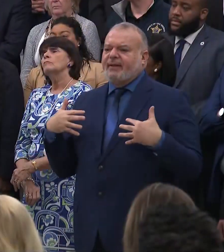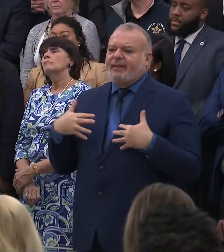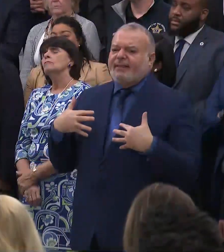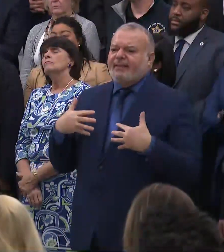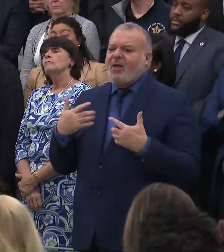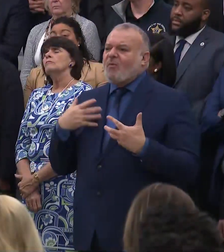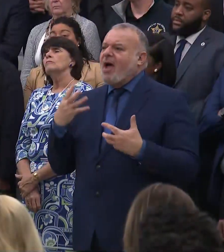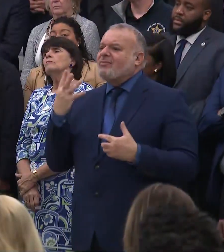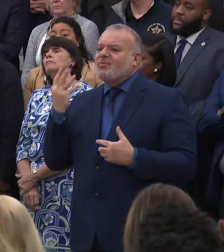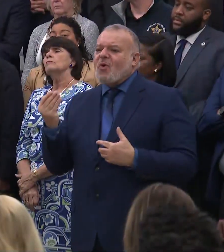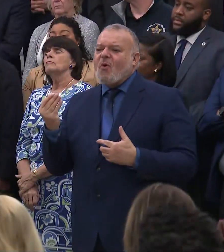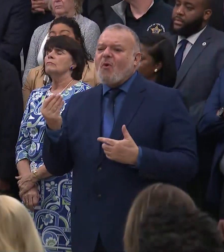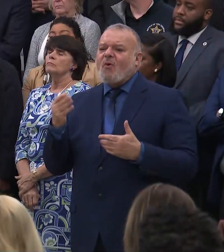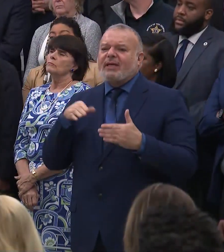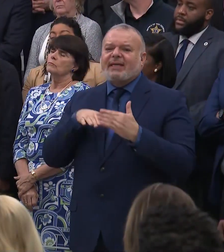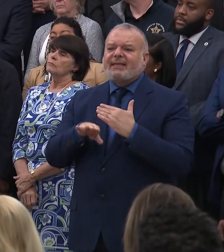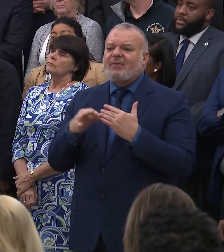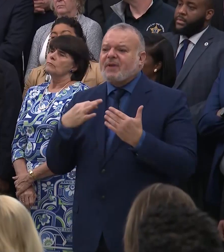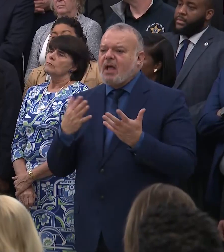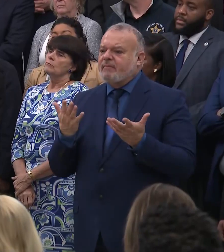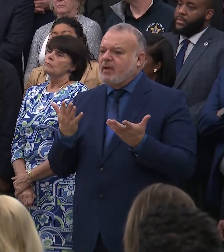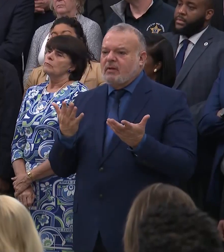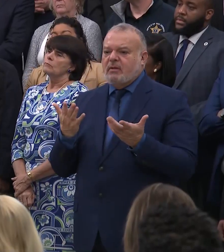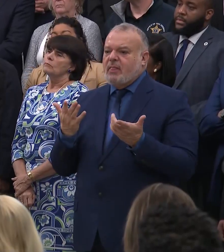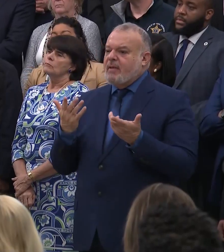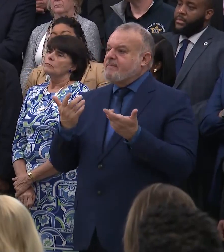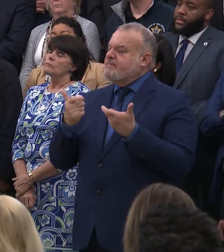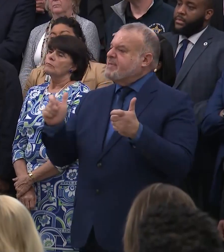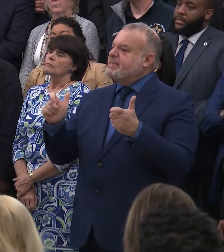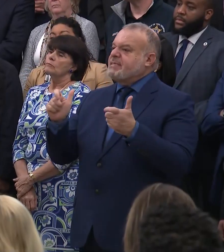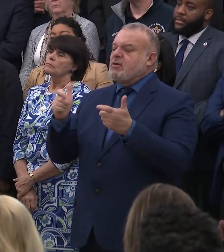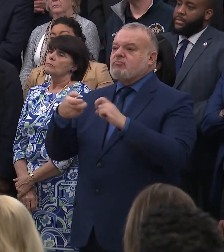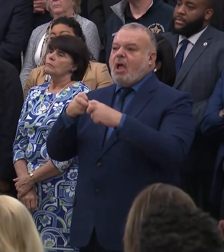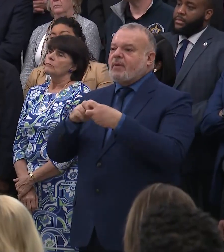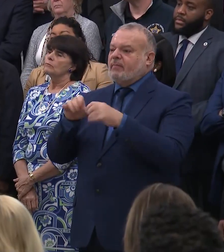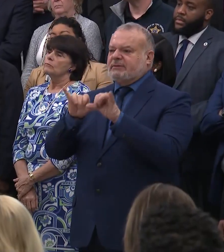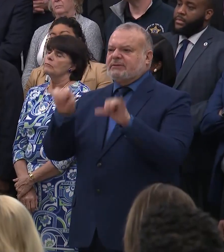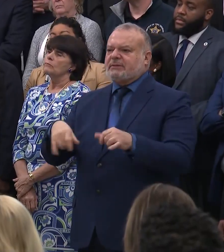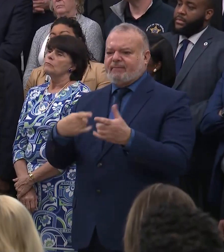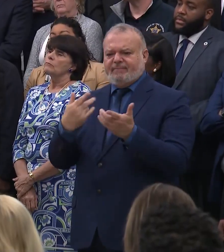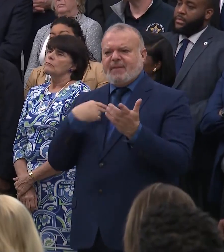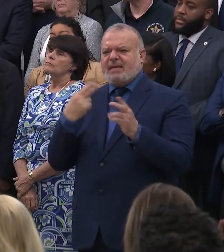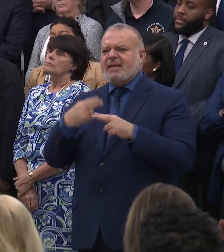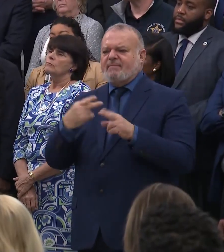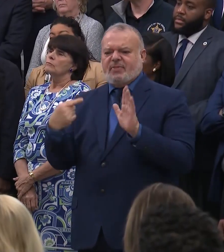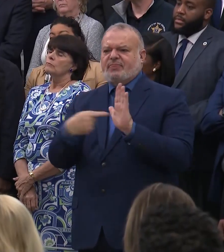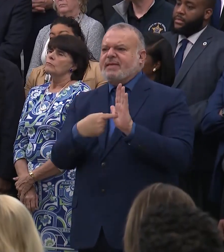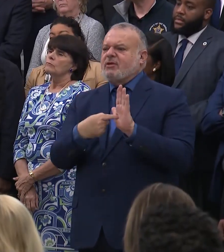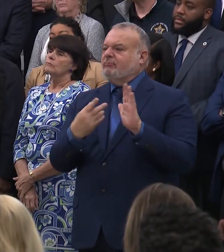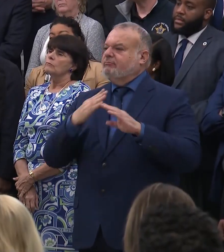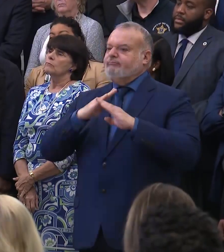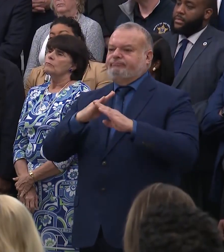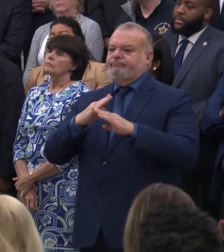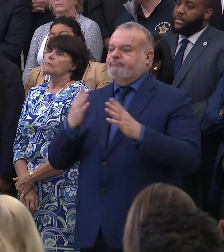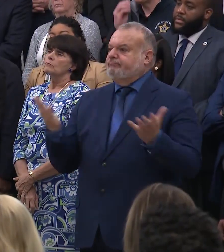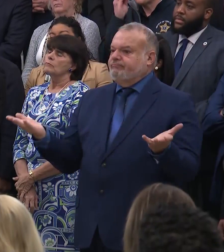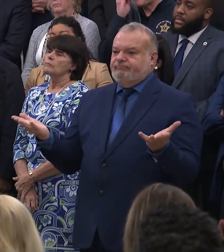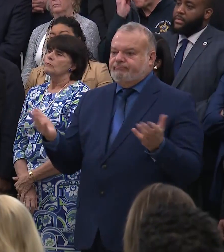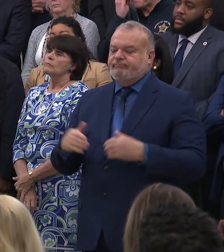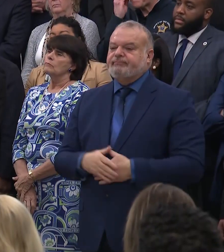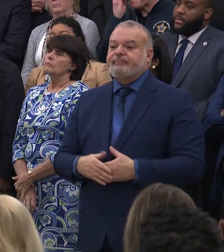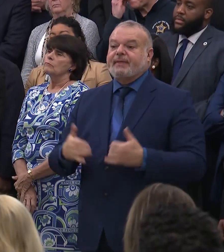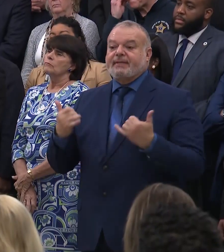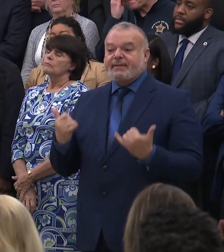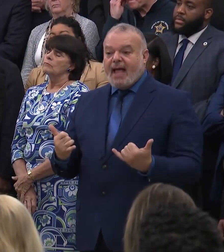heavily stigmatized. So it's very good to see that we're finally righting the wrongs that the racist war on drugs has caused so